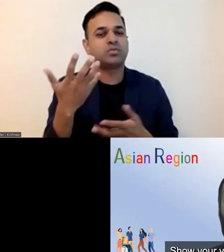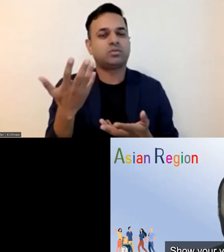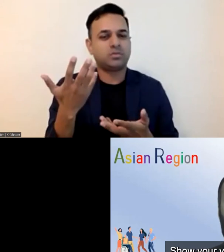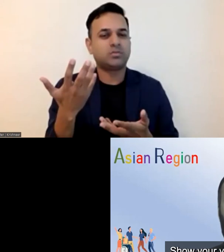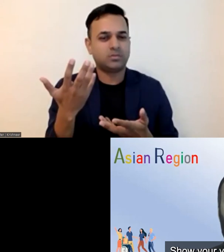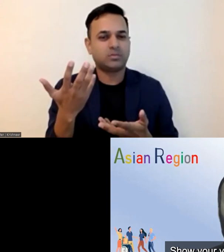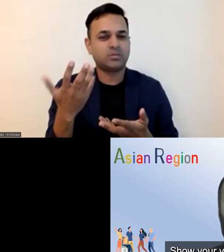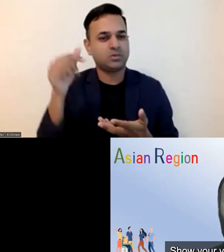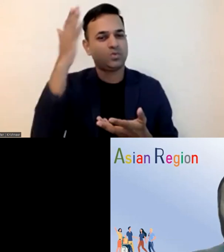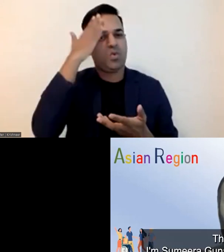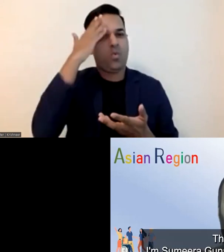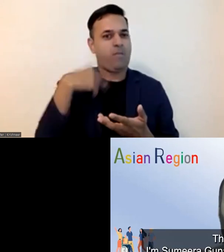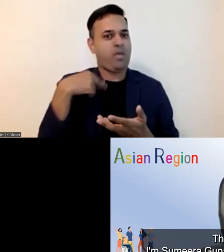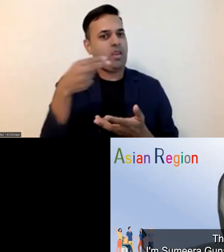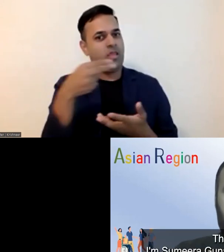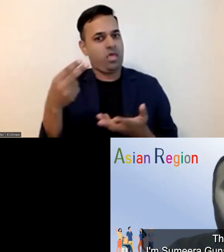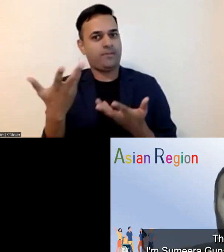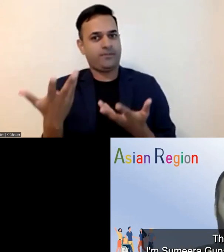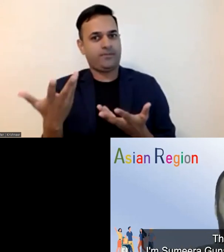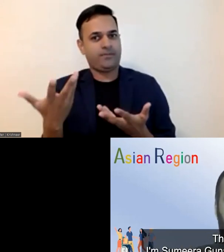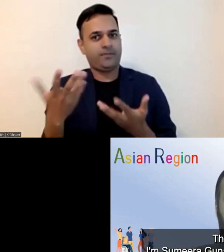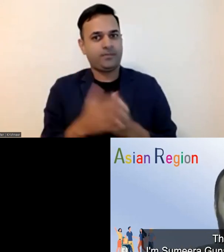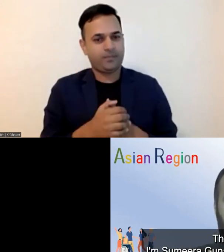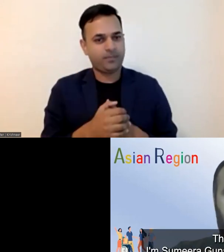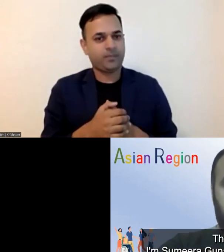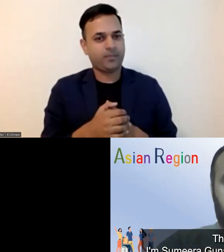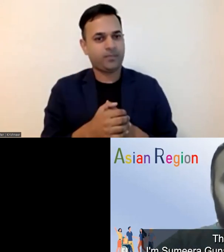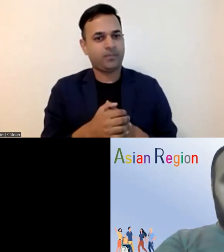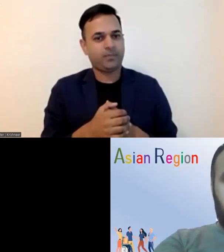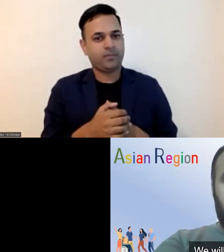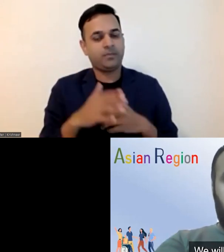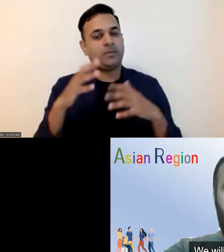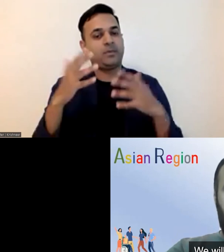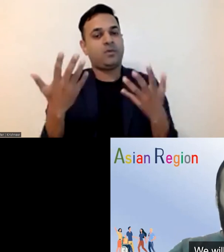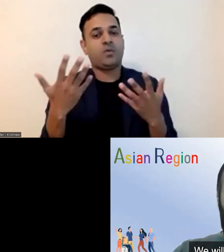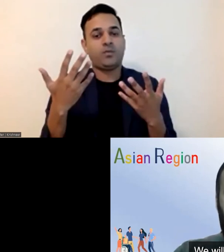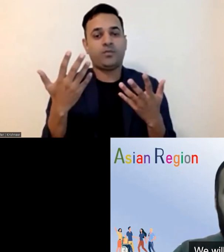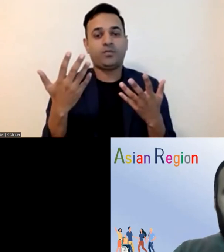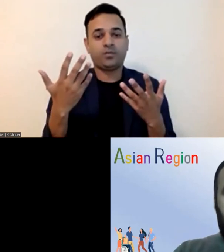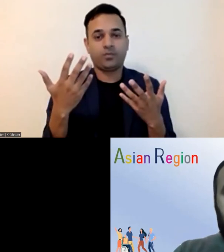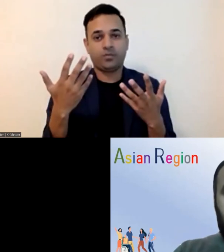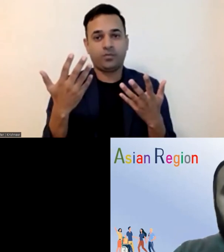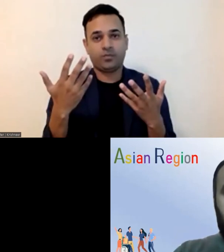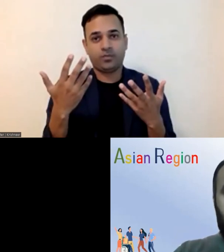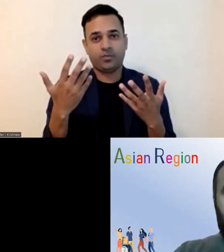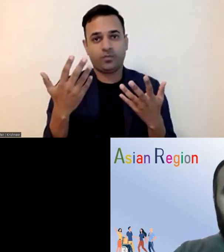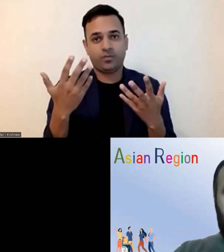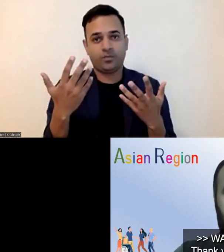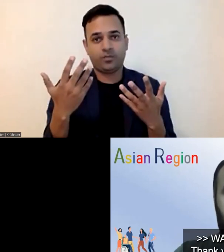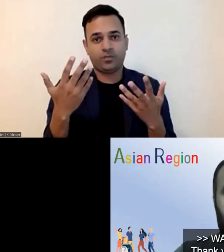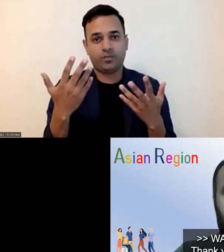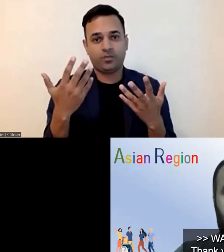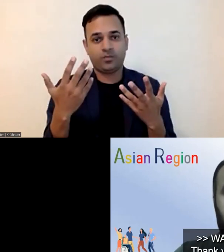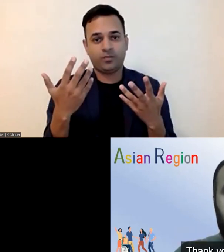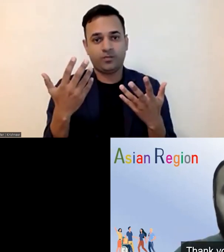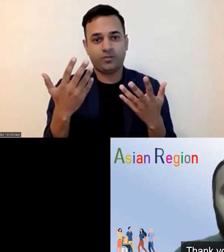your value to society. Thank you so much. I'm Sumir Gunasekara from Sri Lanka. We will meet again.